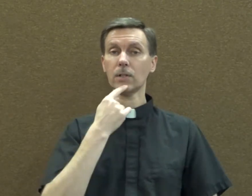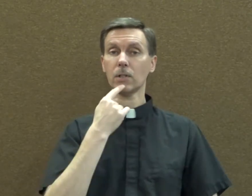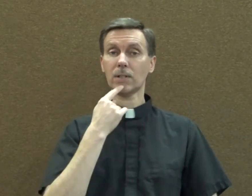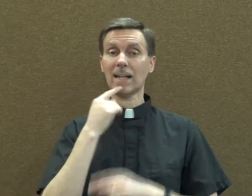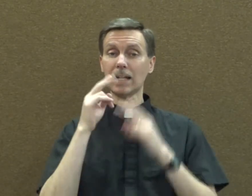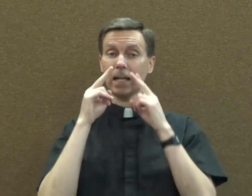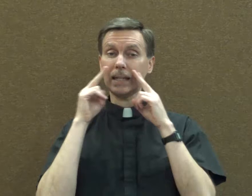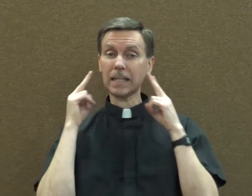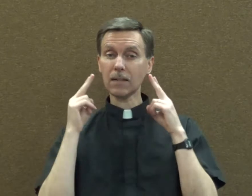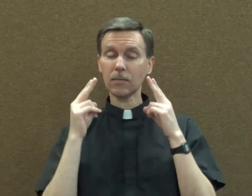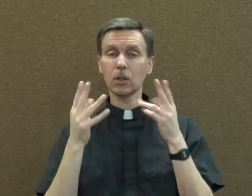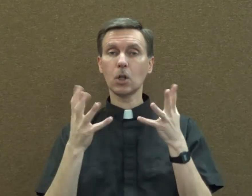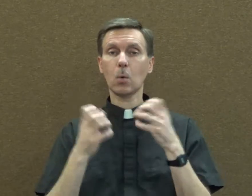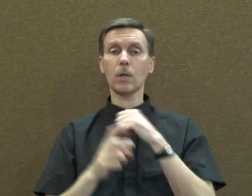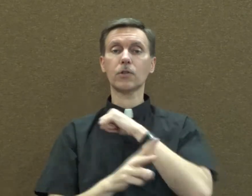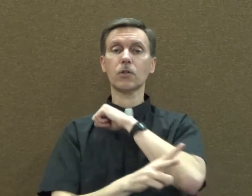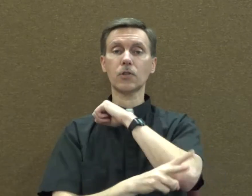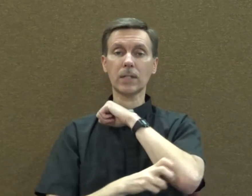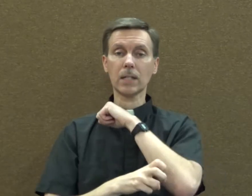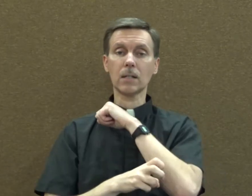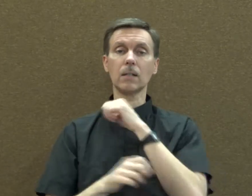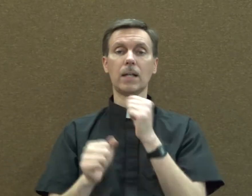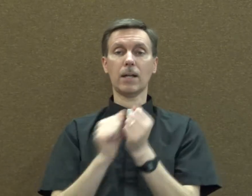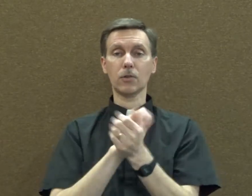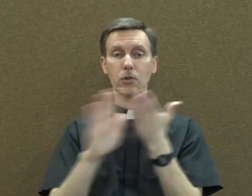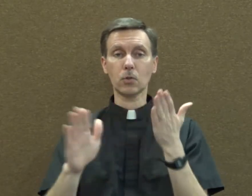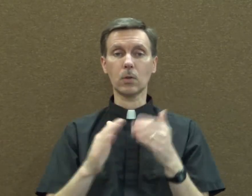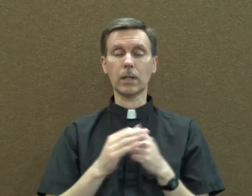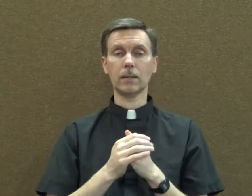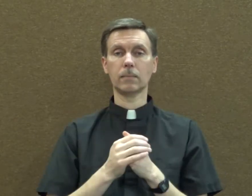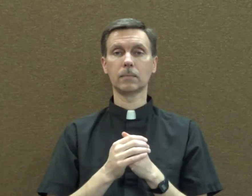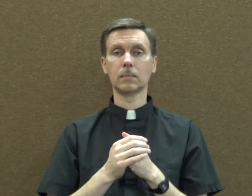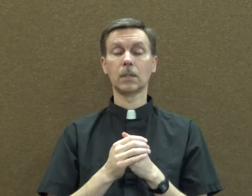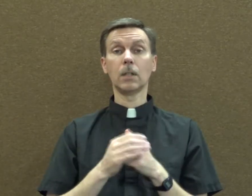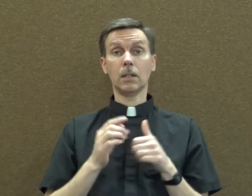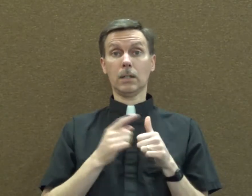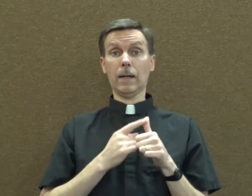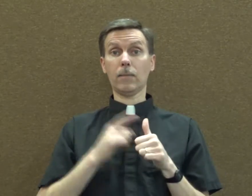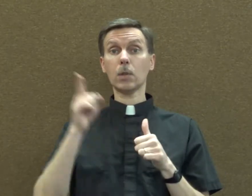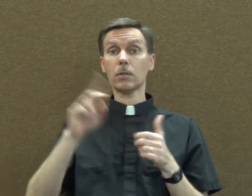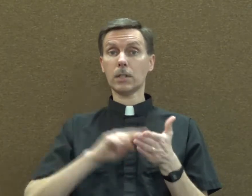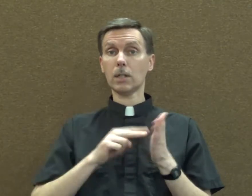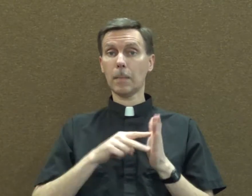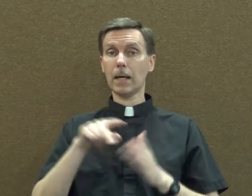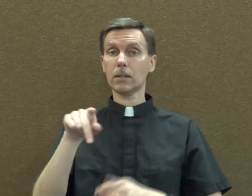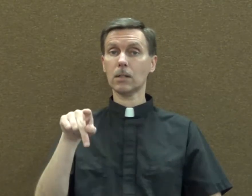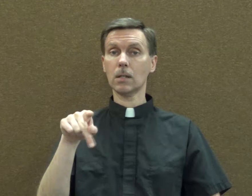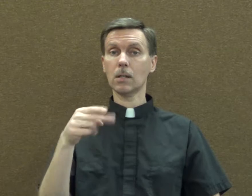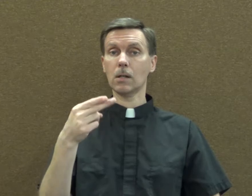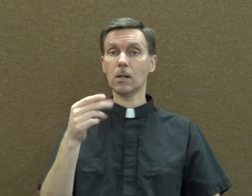Jesus said, a thief wants to steal and destroy. Now, first he meant the